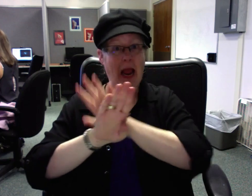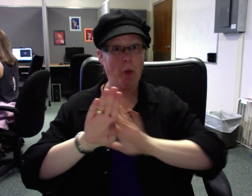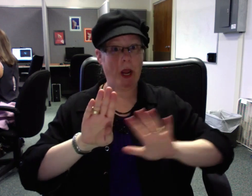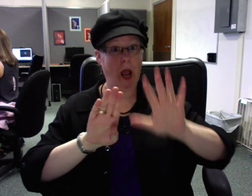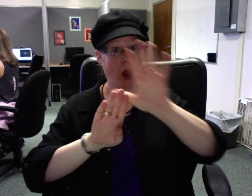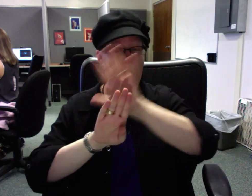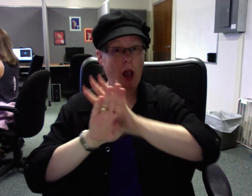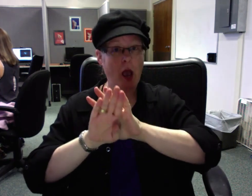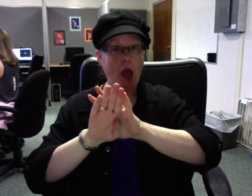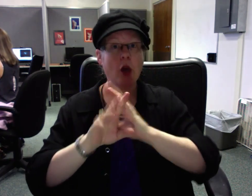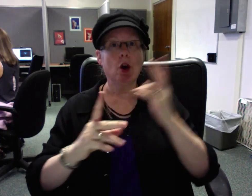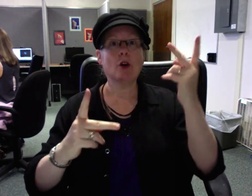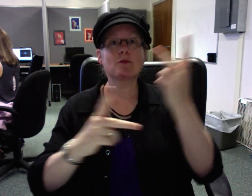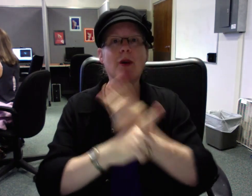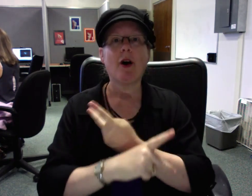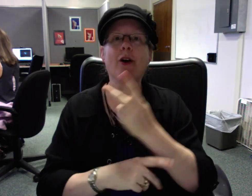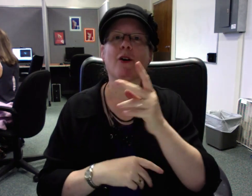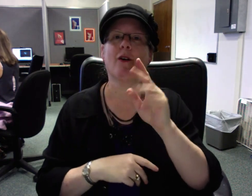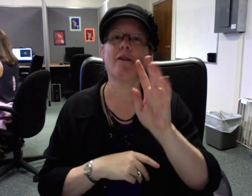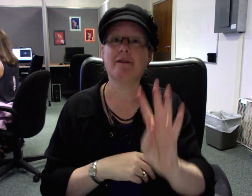All 4 walls are equal in size.